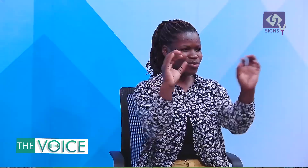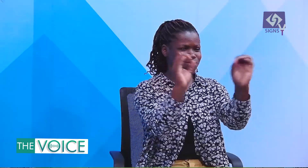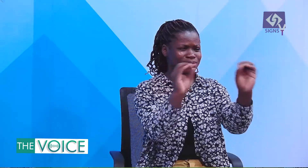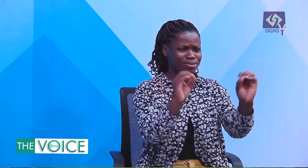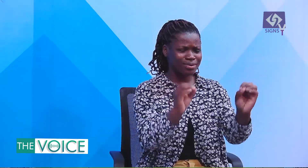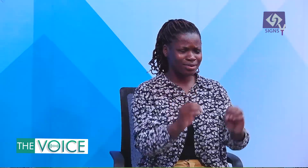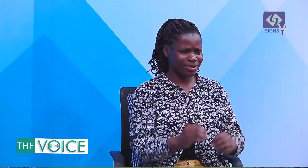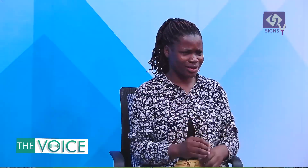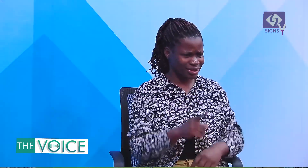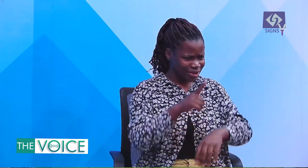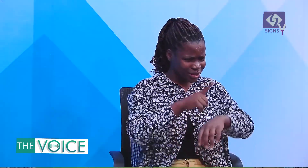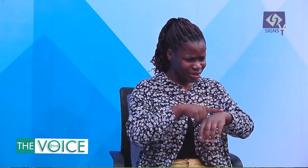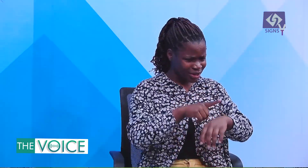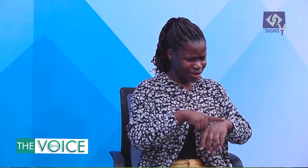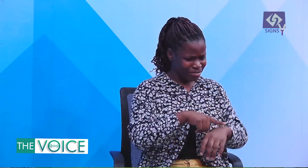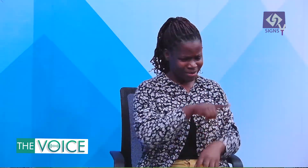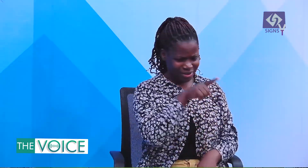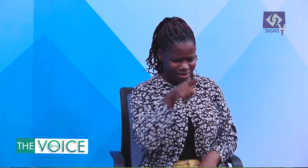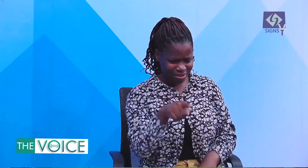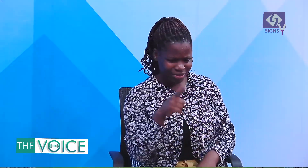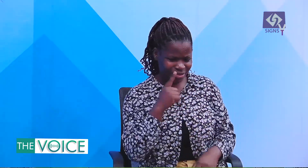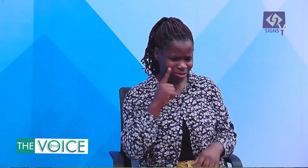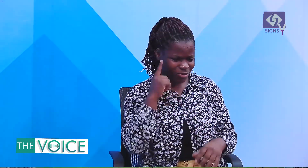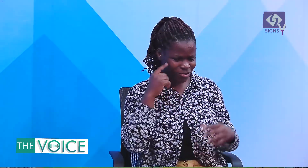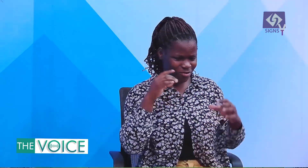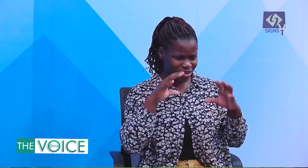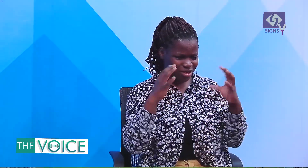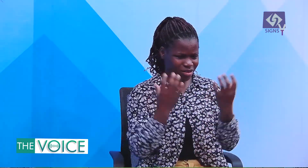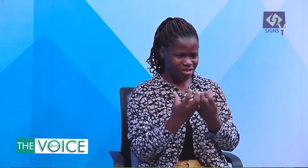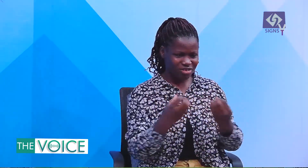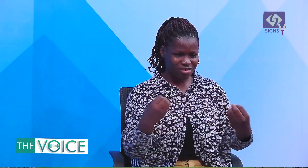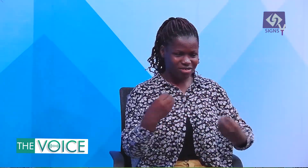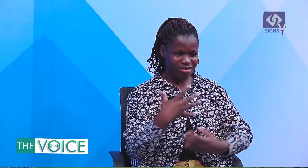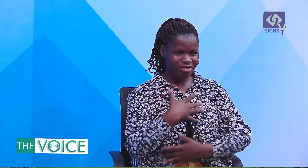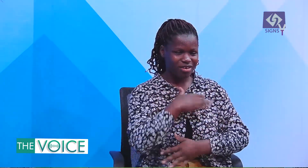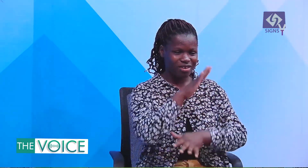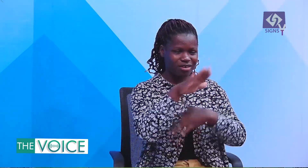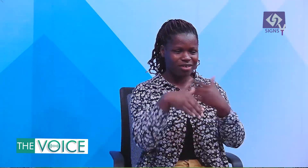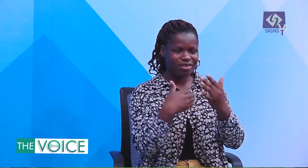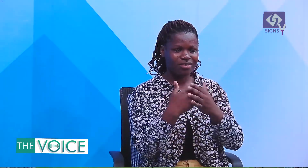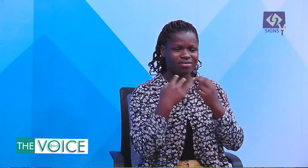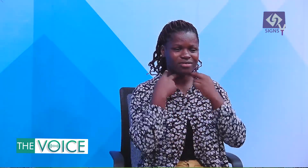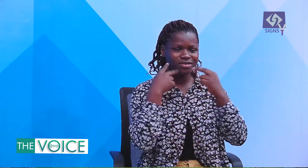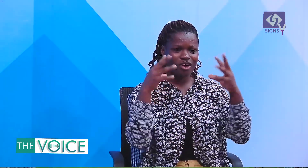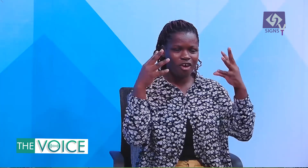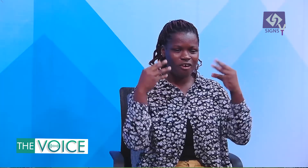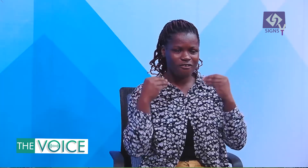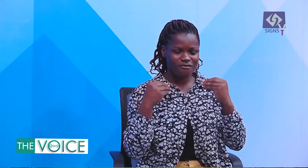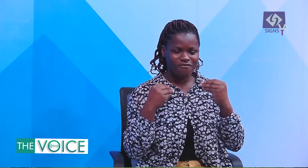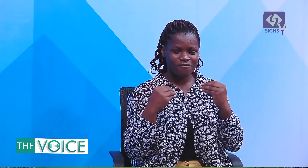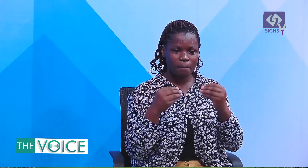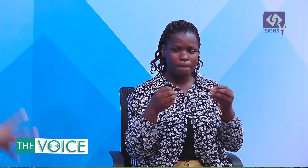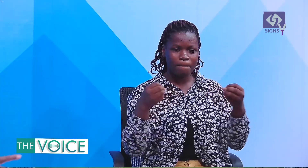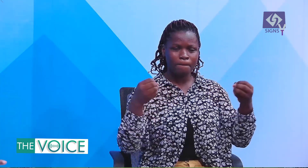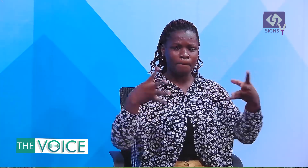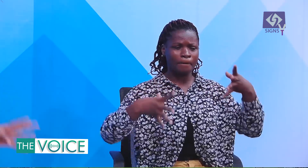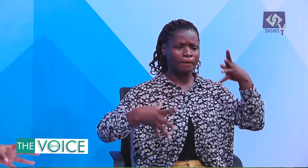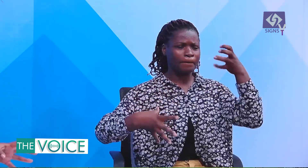and the voices come to you. You don't need to do much. You don't use your hands. Then you're getting to a world where everyone is using